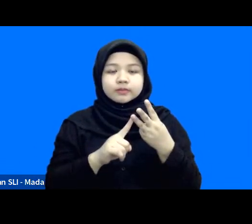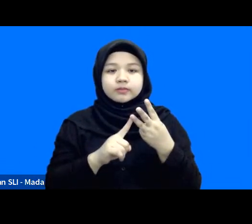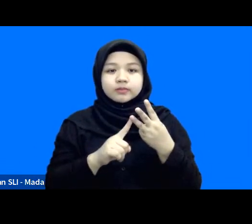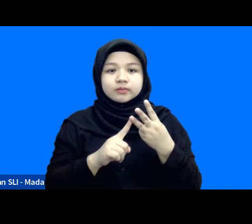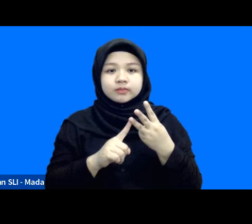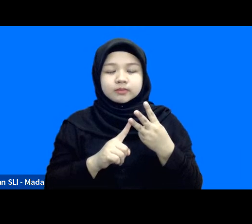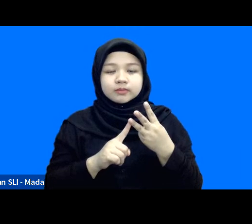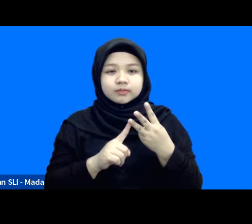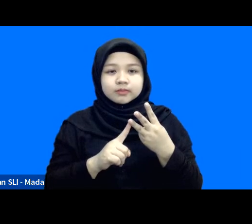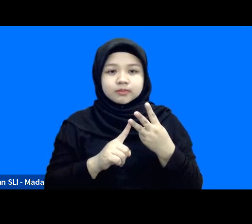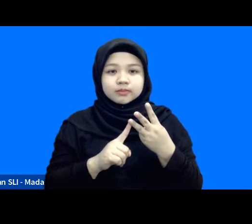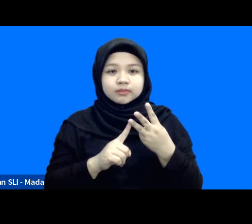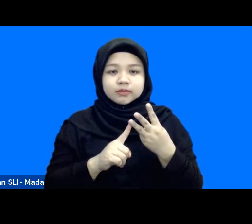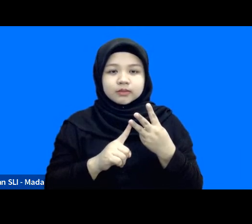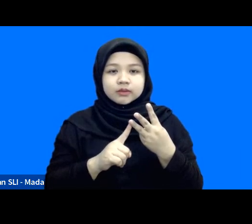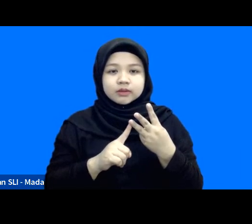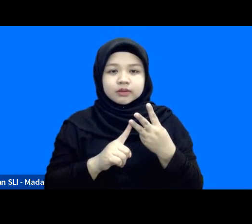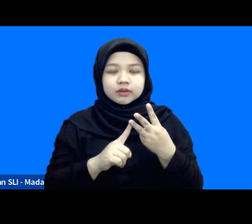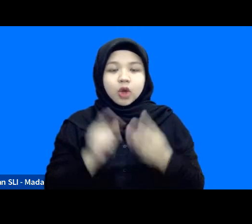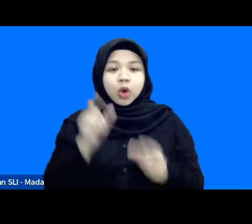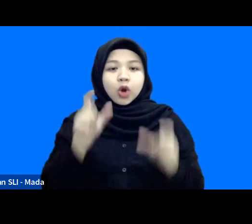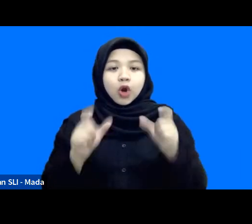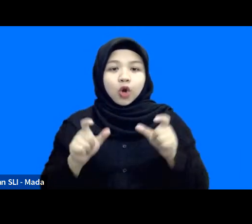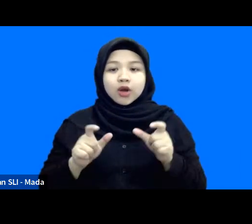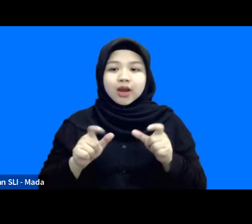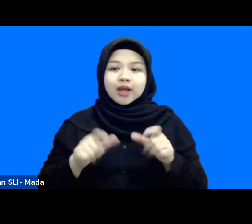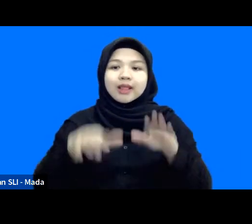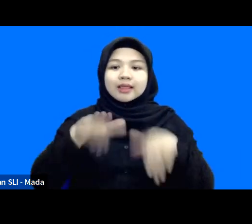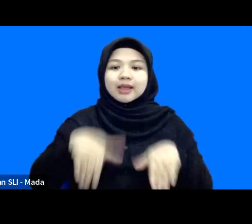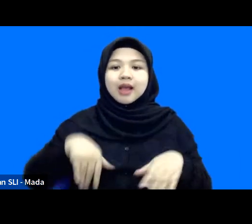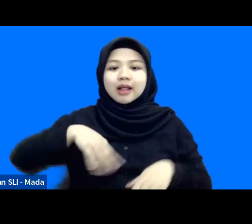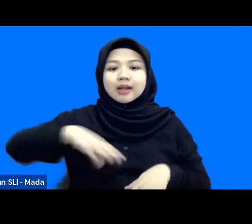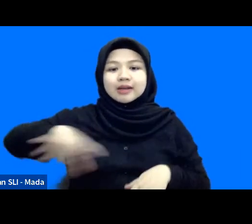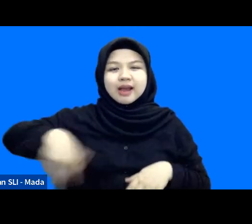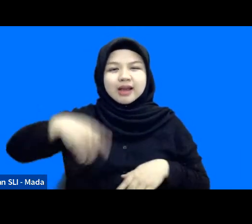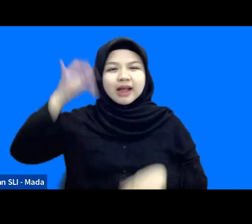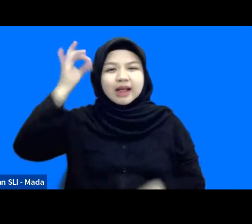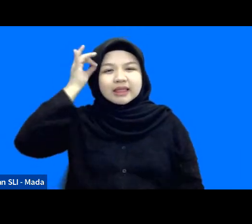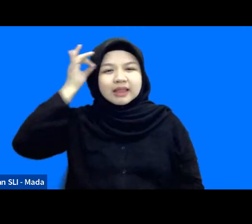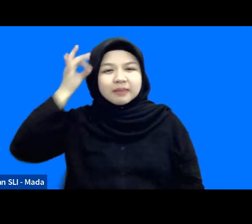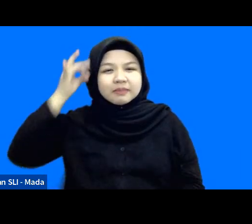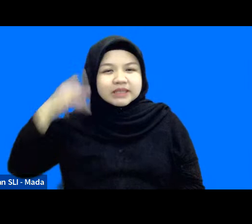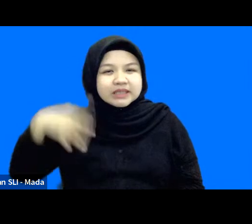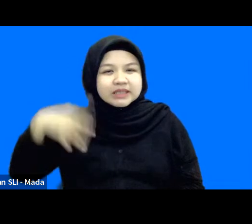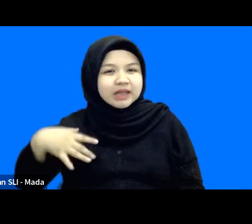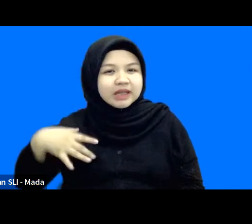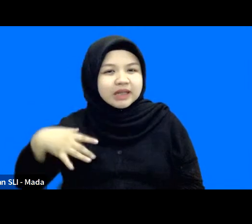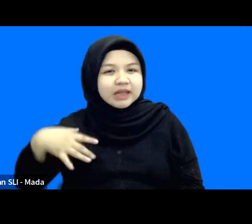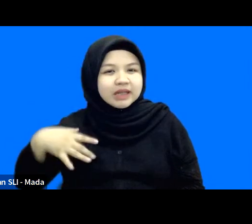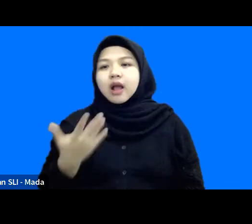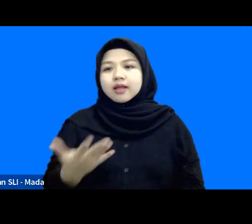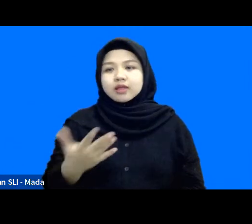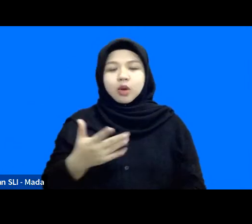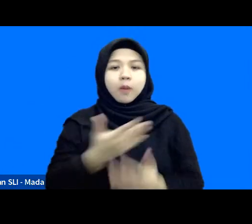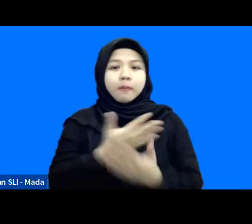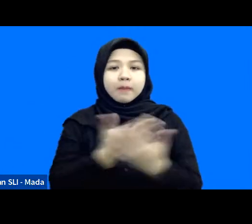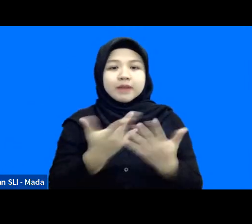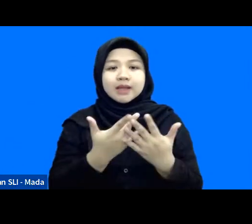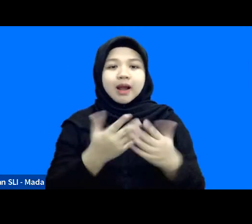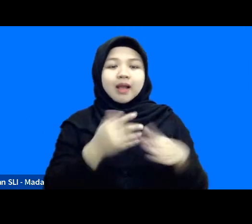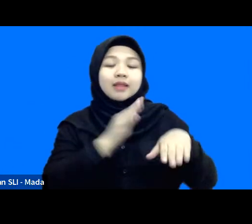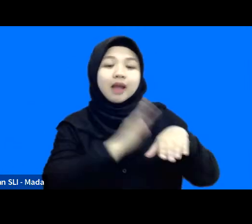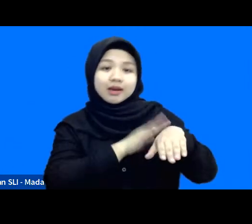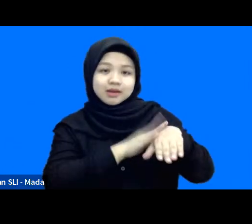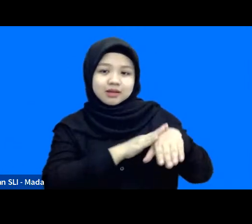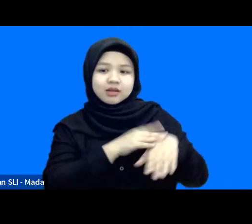minorities. Because if we don't do this now, they will forever be left behind. And so